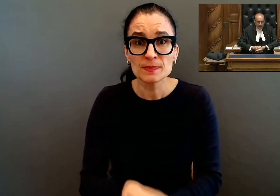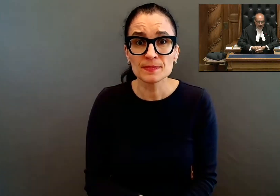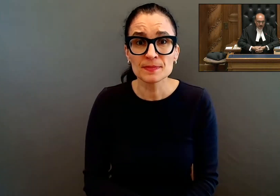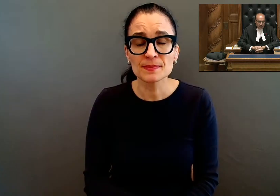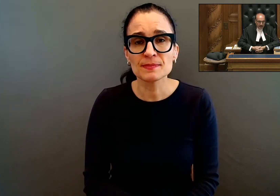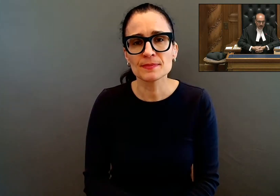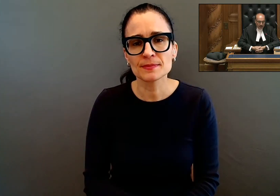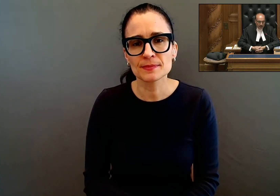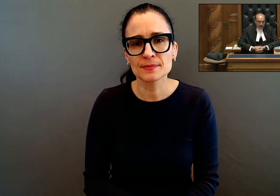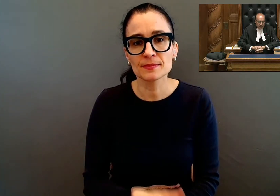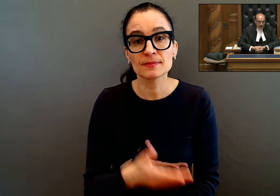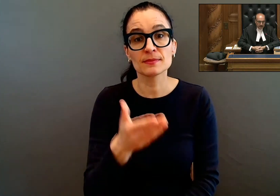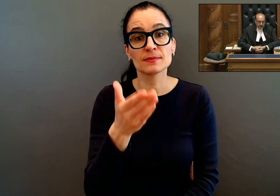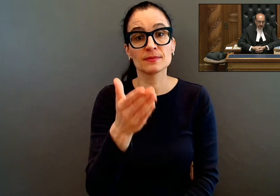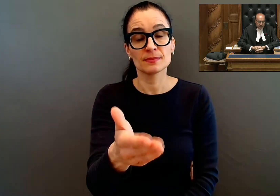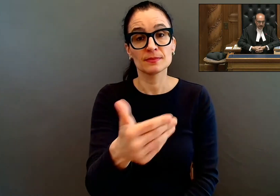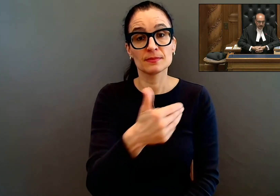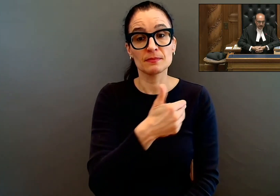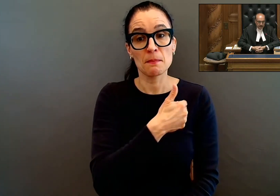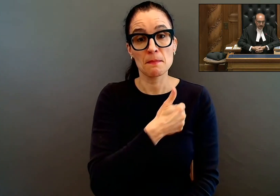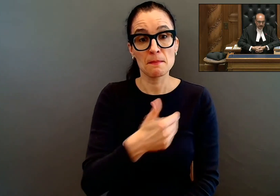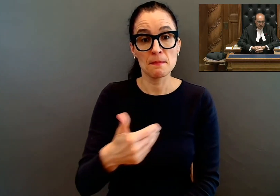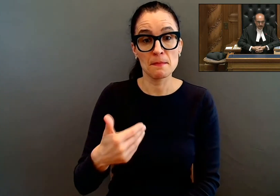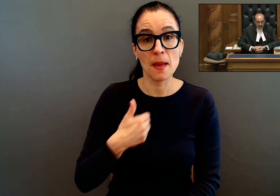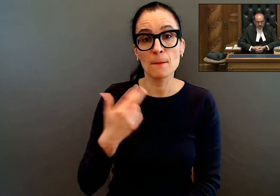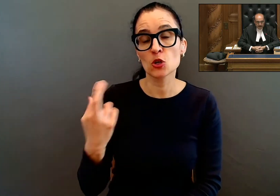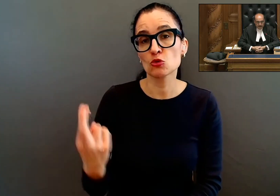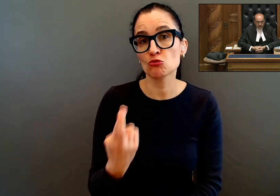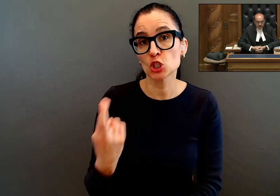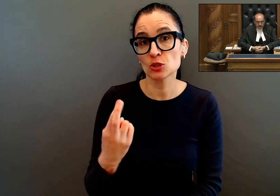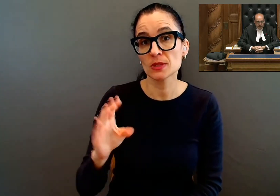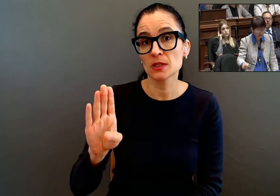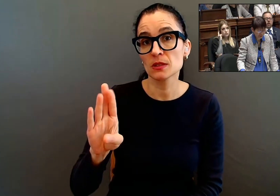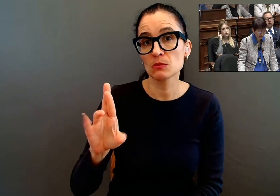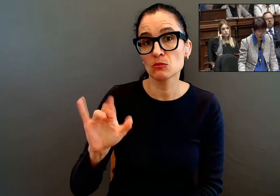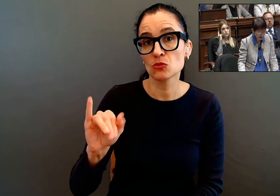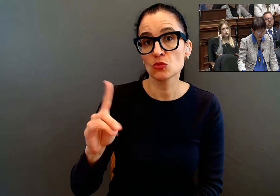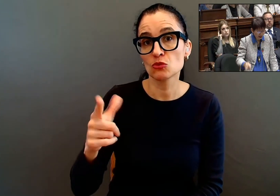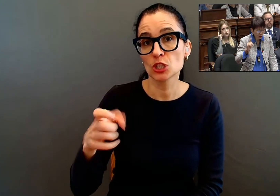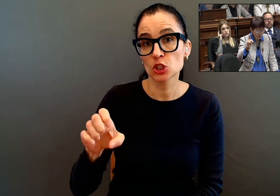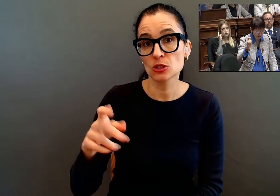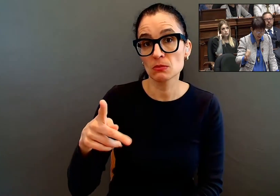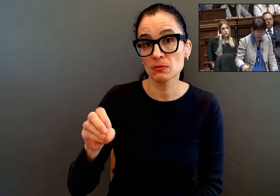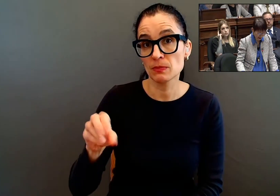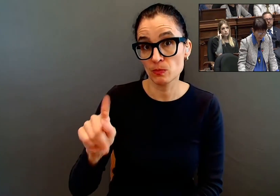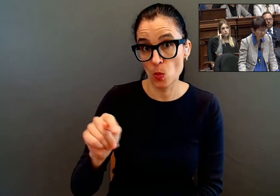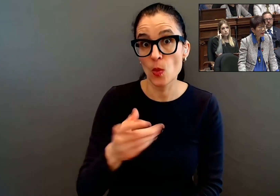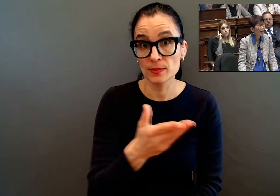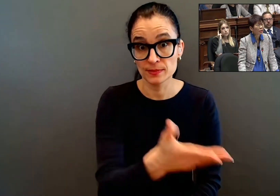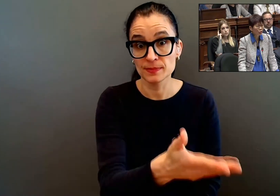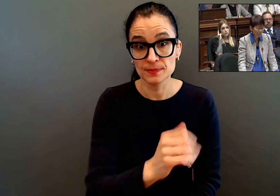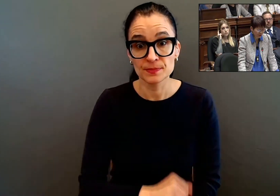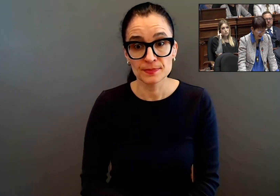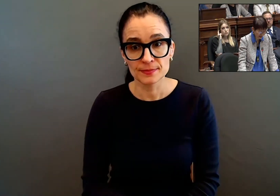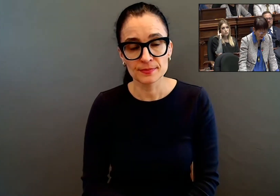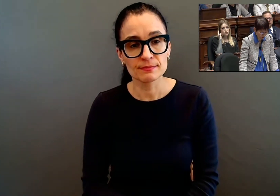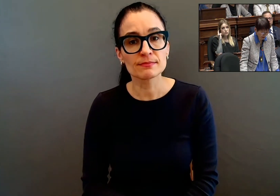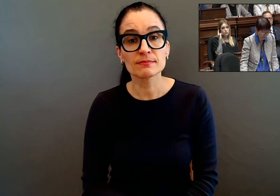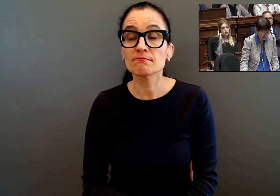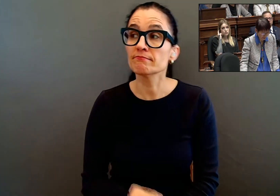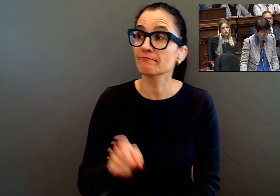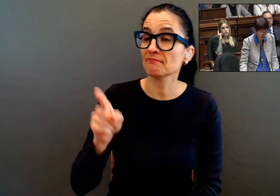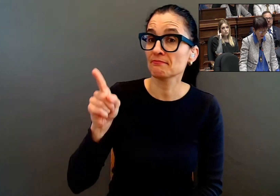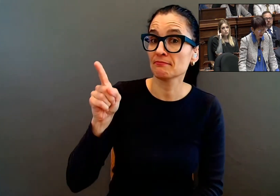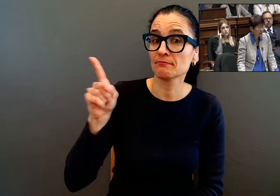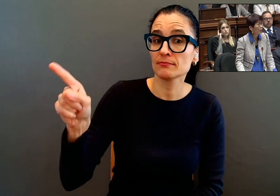Member for Richmond Bridgeport. This government fast-track, low barrier, unsupervised